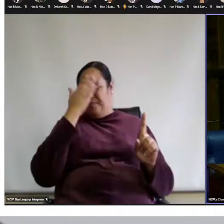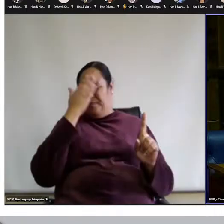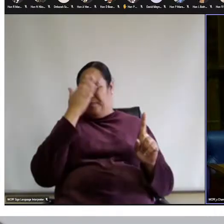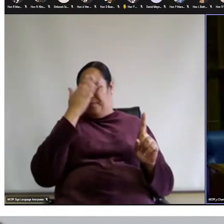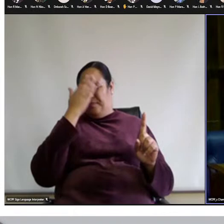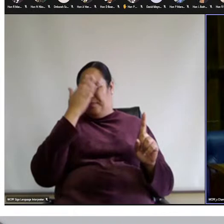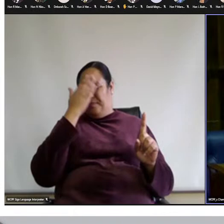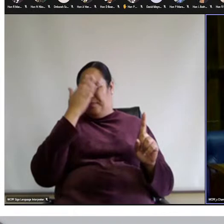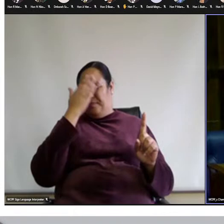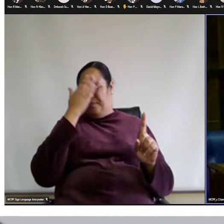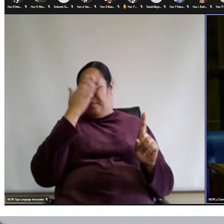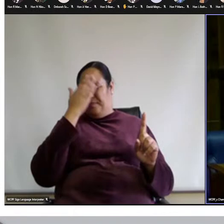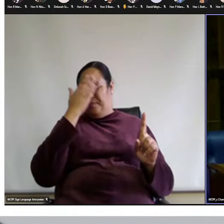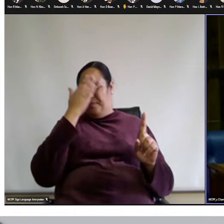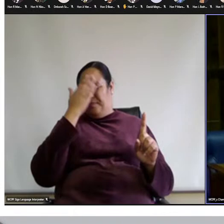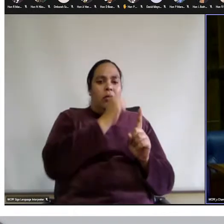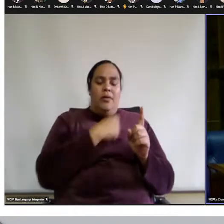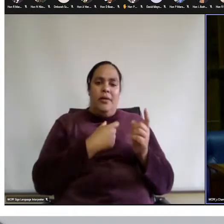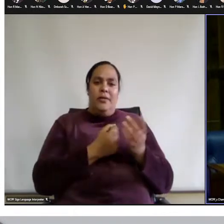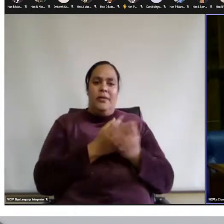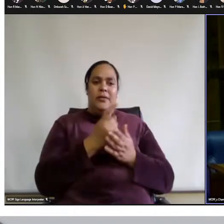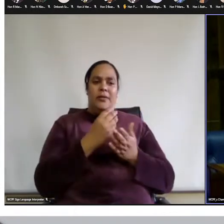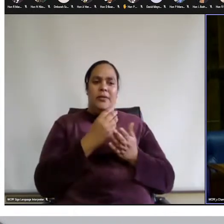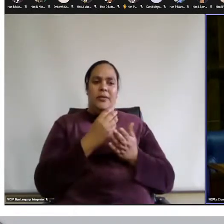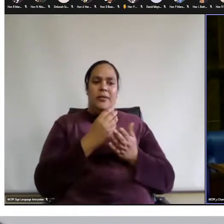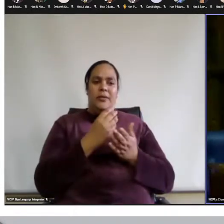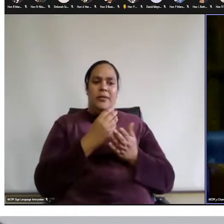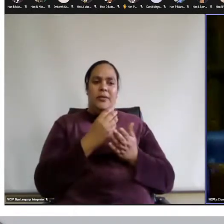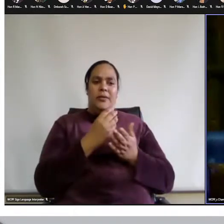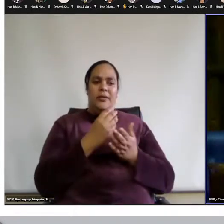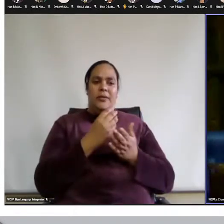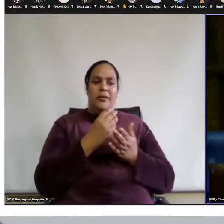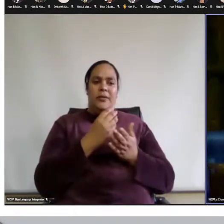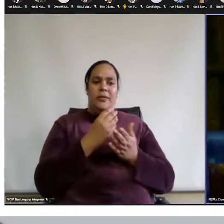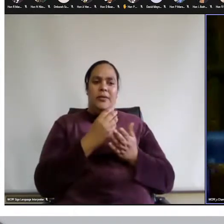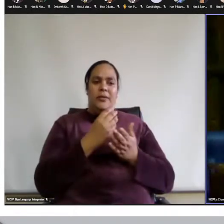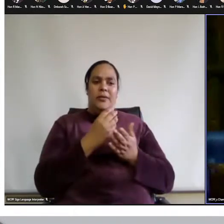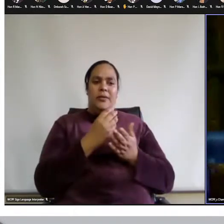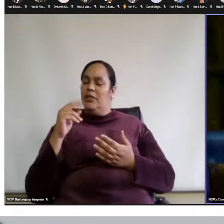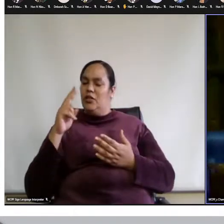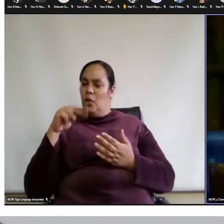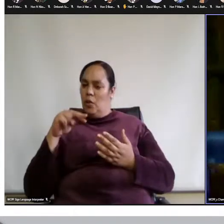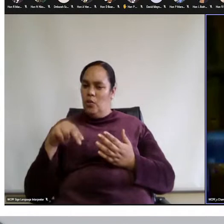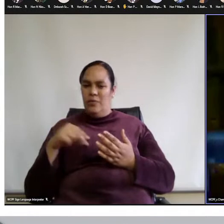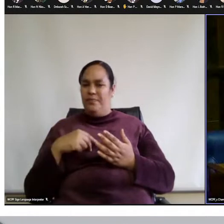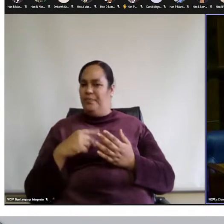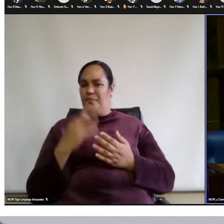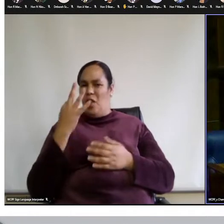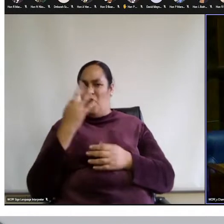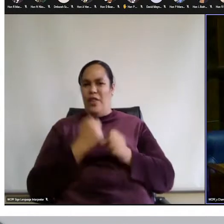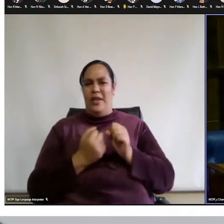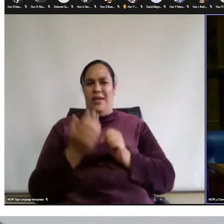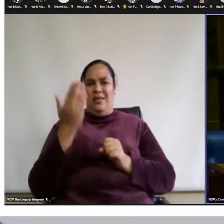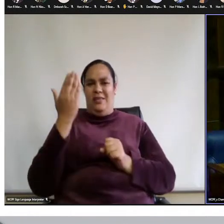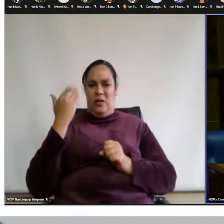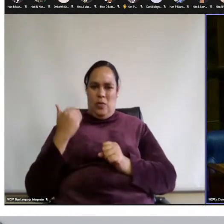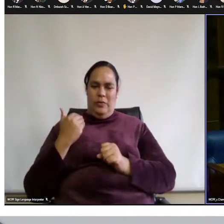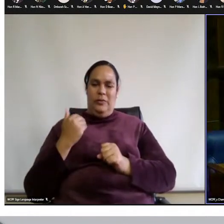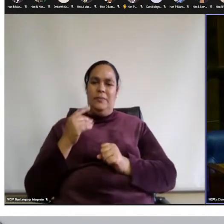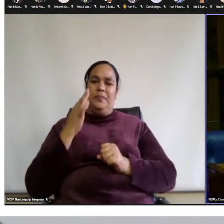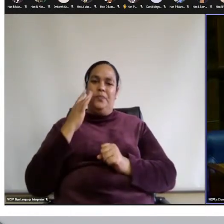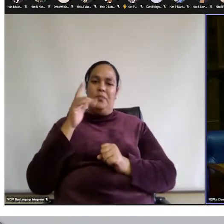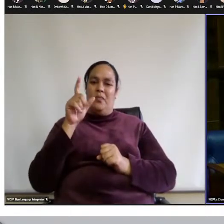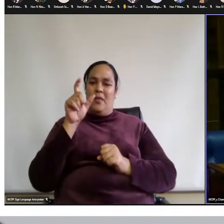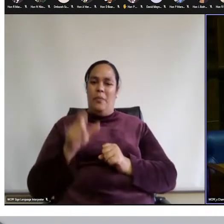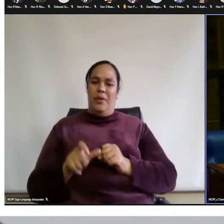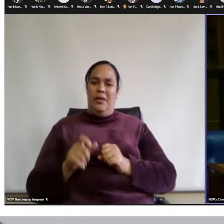straight away sent a message through to my office and said, please go and have a look. And we trawled back to 3 years ago when that person was